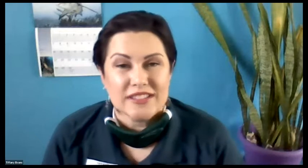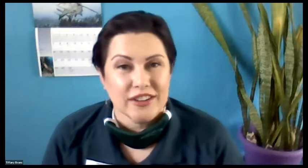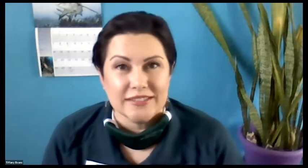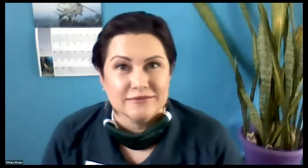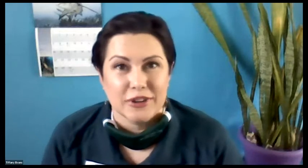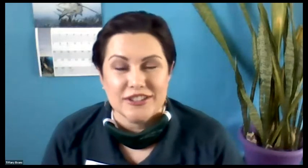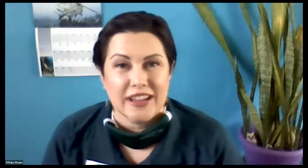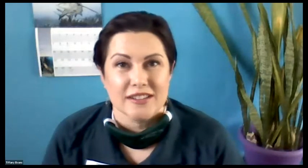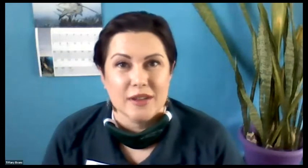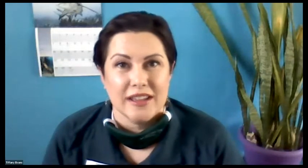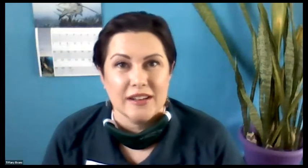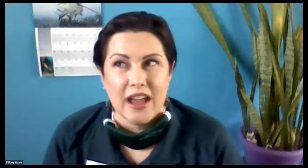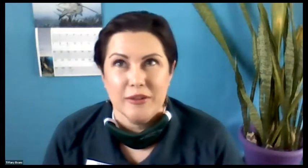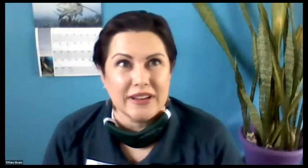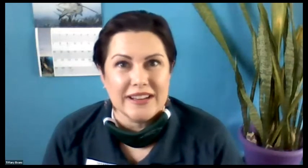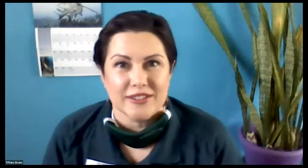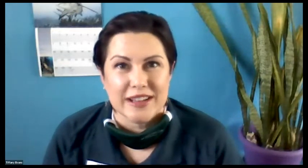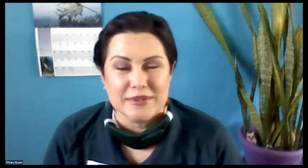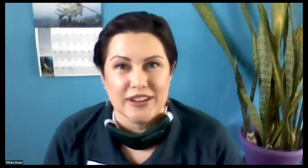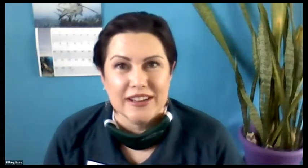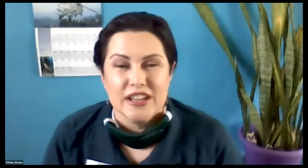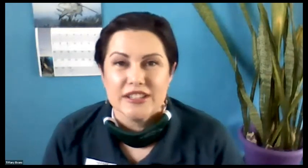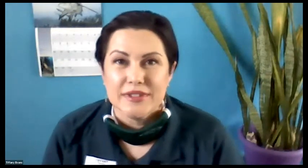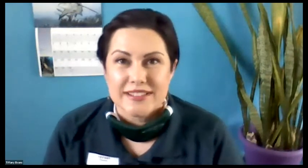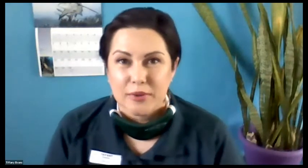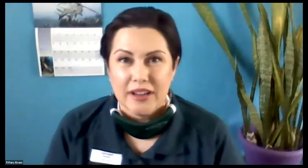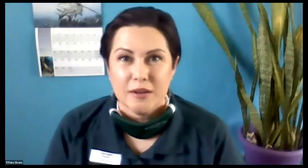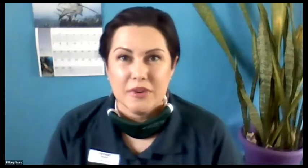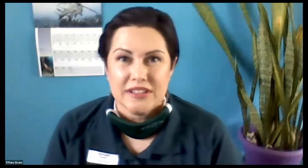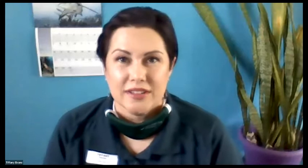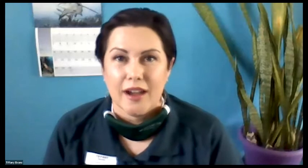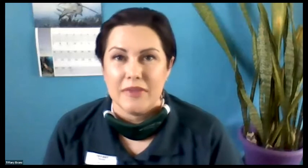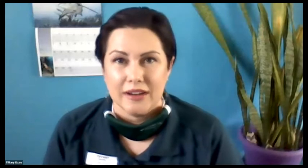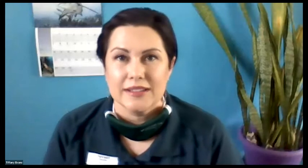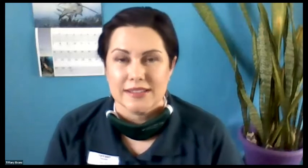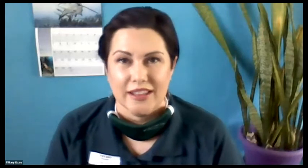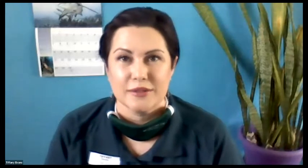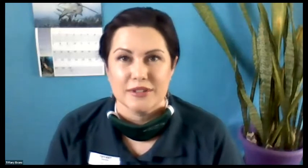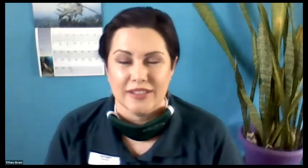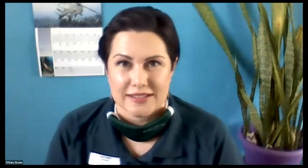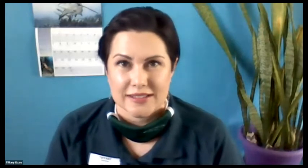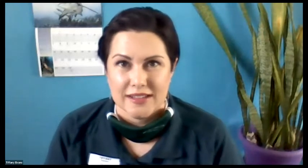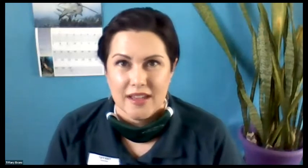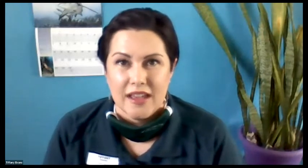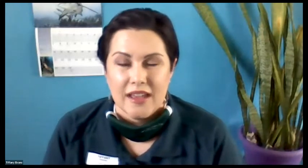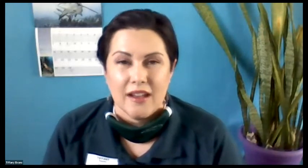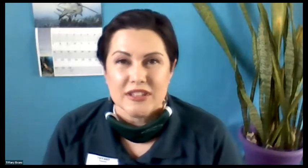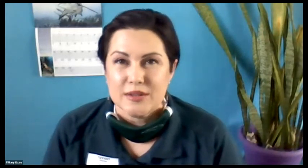learning. We're educators, and everybody never stops learning. So in the spring, we took American Sign Language classes. The students